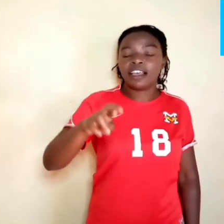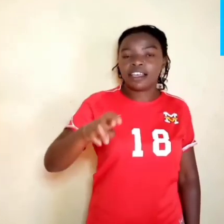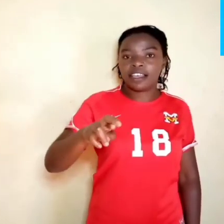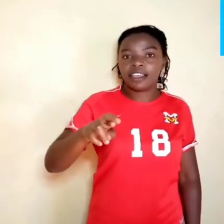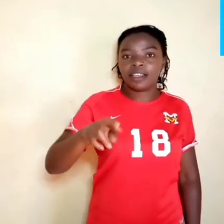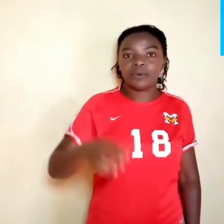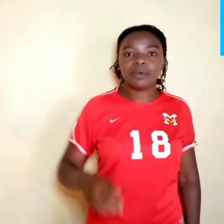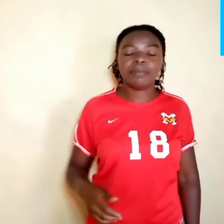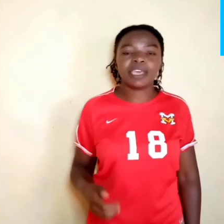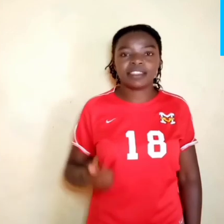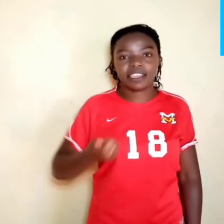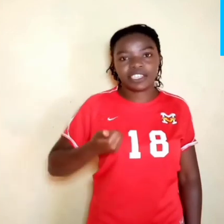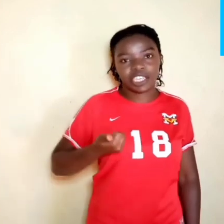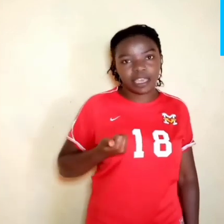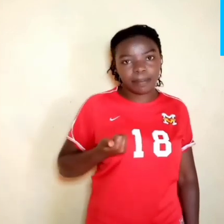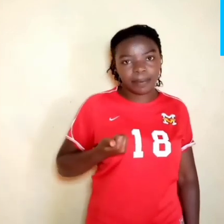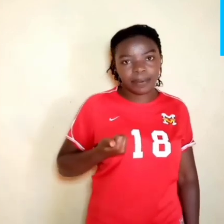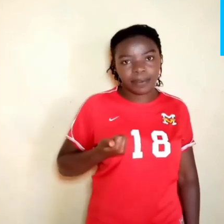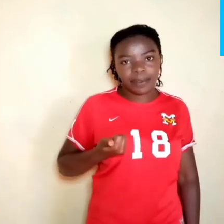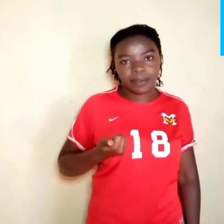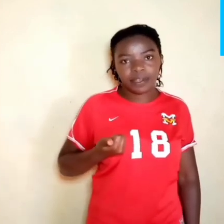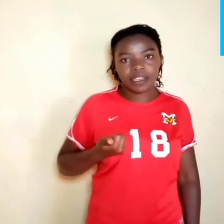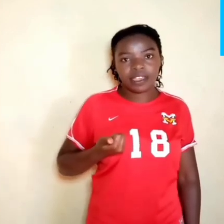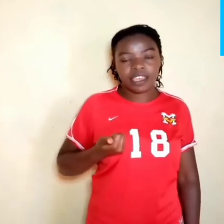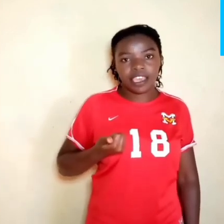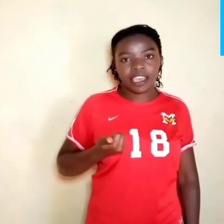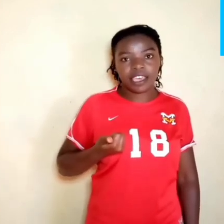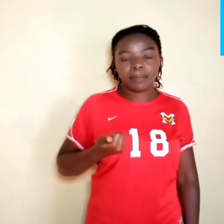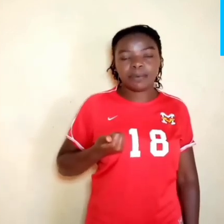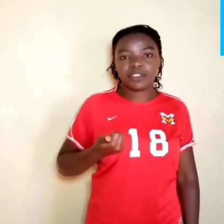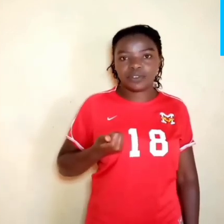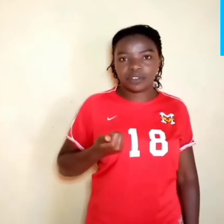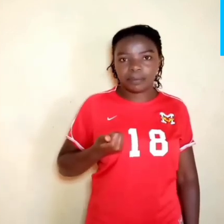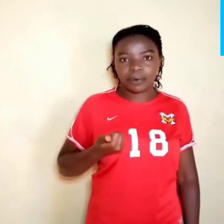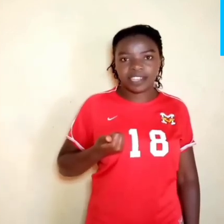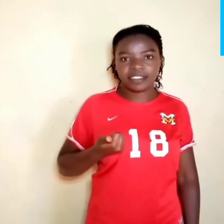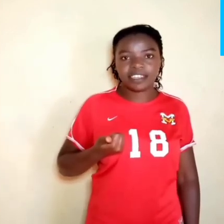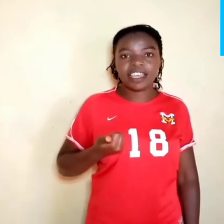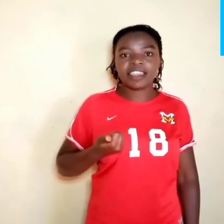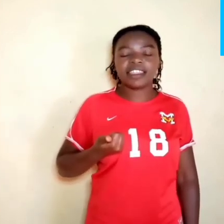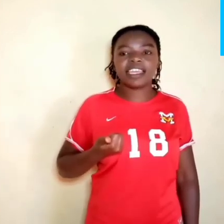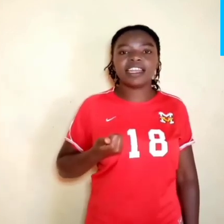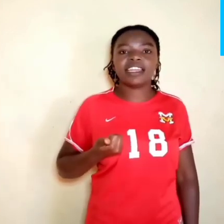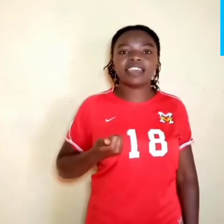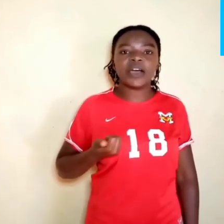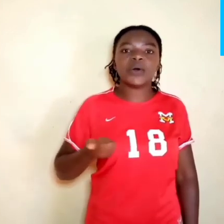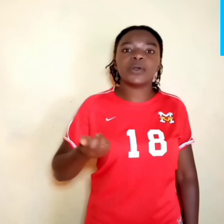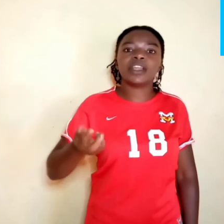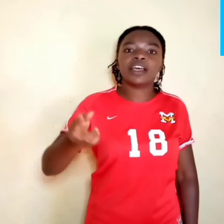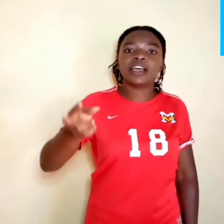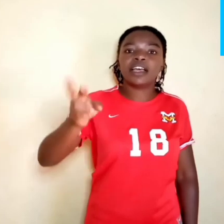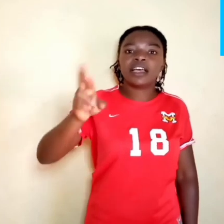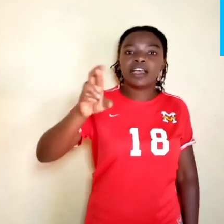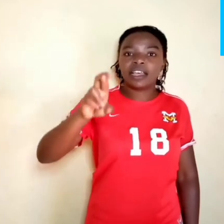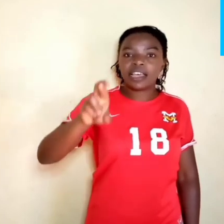her. We make the shape A, put it on the breast, then later on